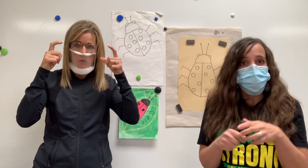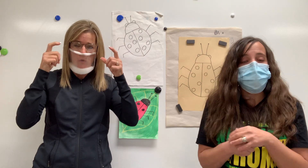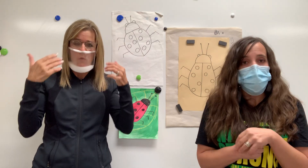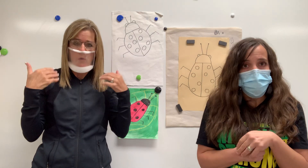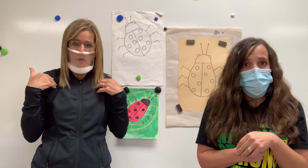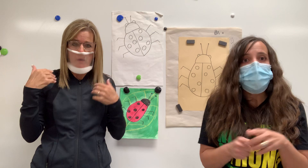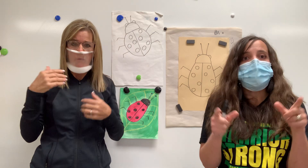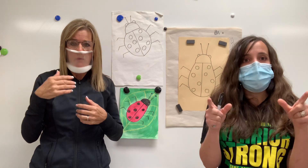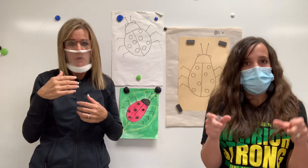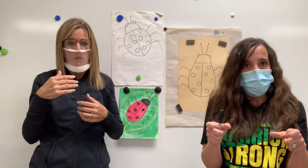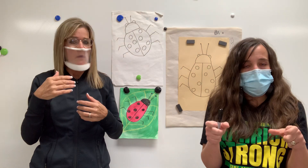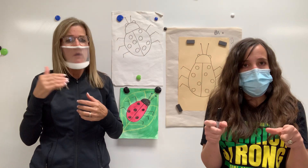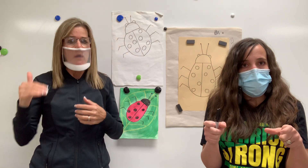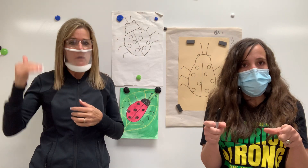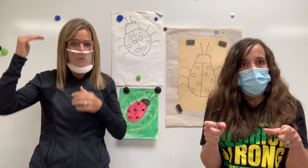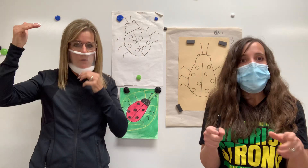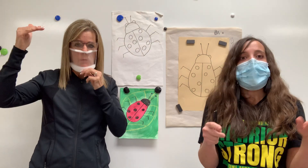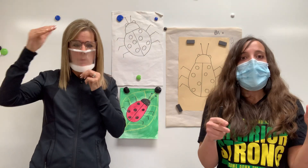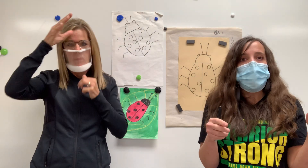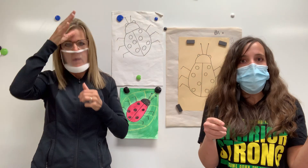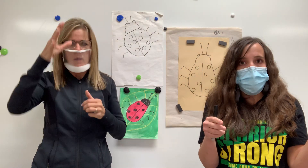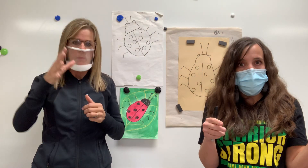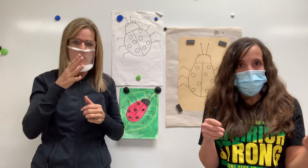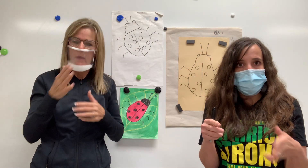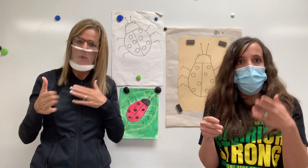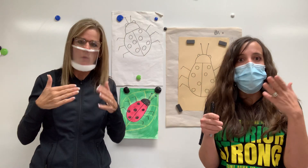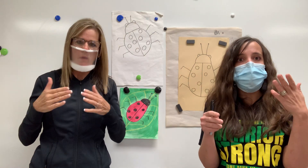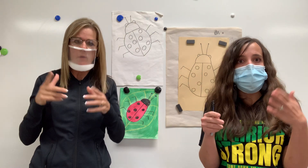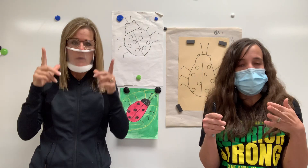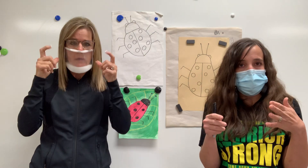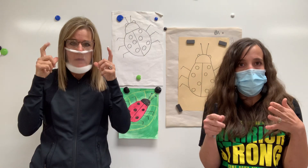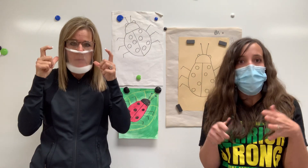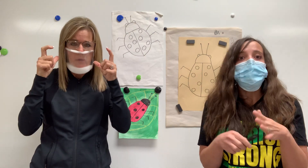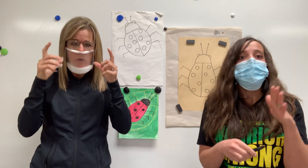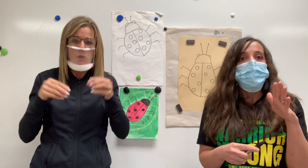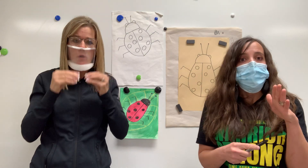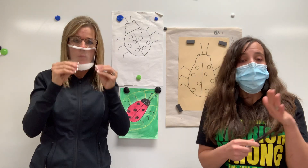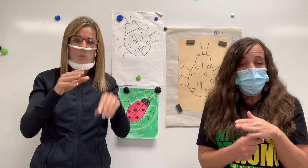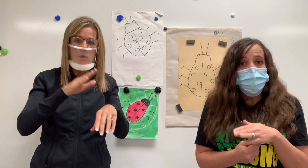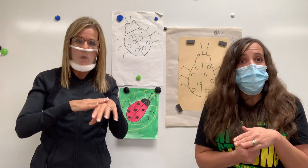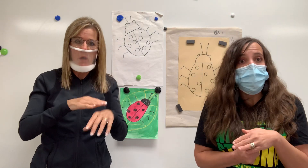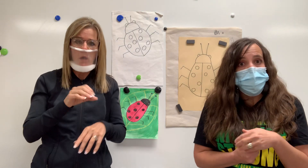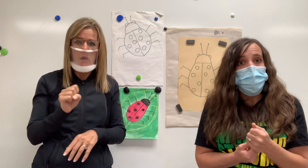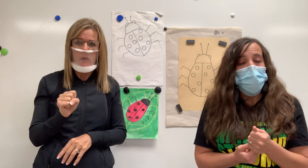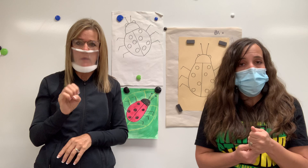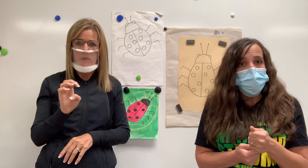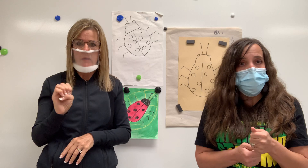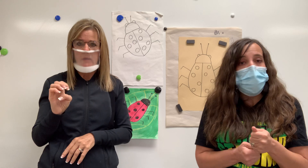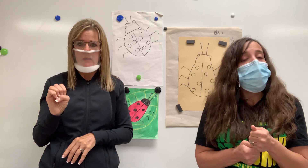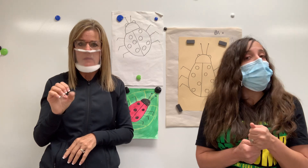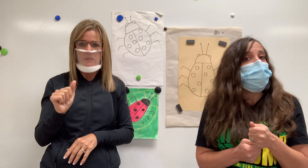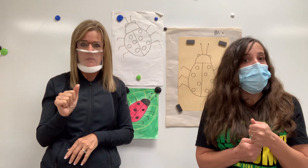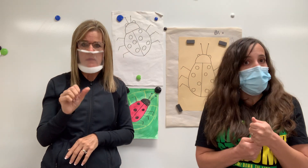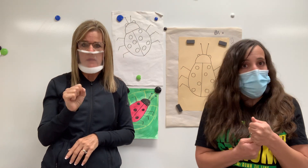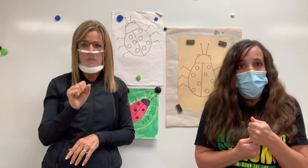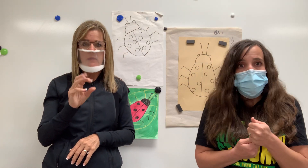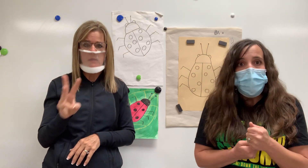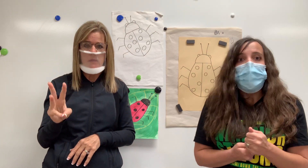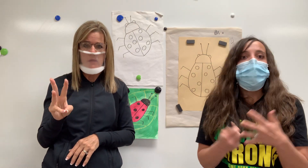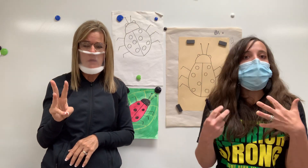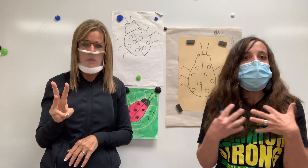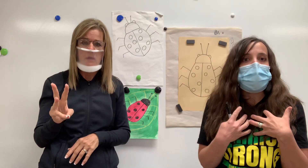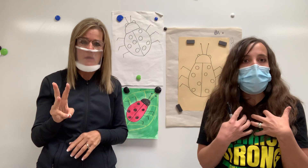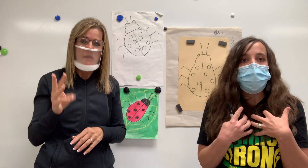your adult at home take a picture of it, and you're gonna put it on Seesaw. Your adult will know how to do that. If